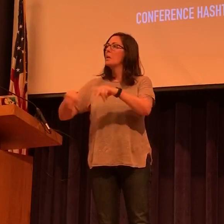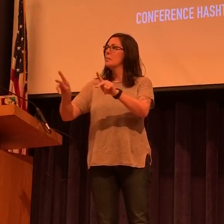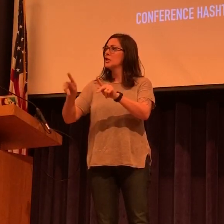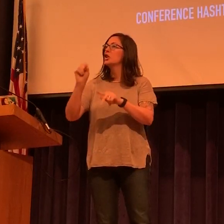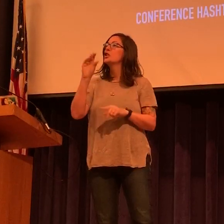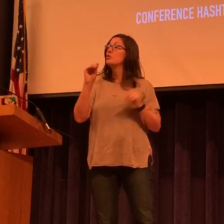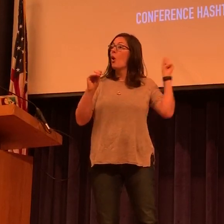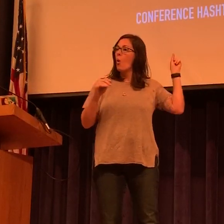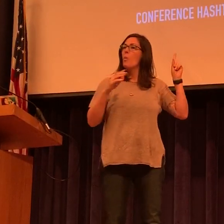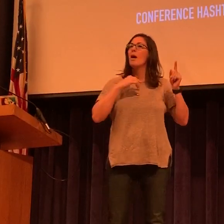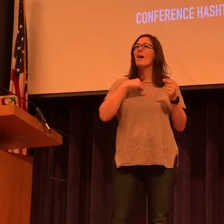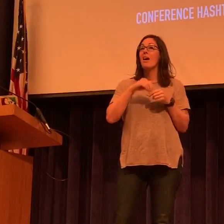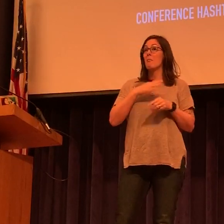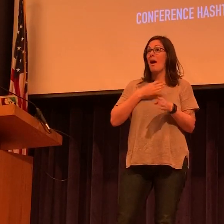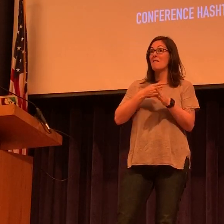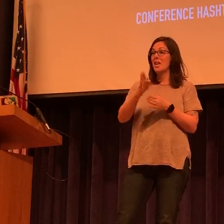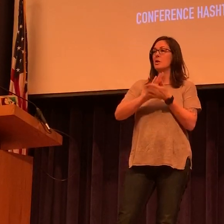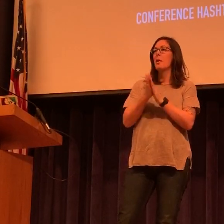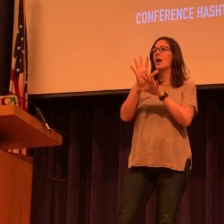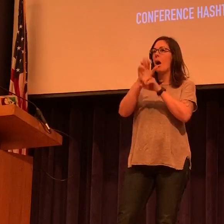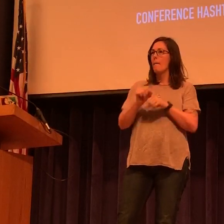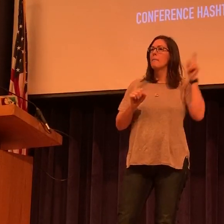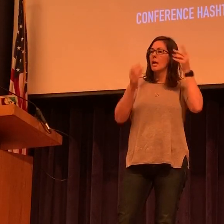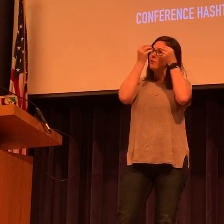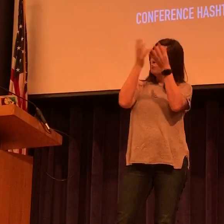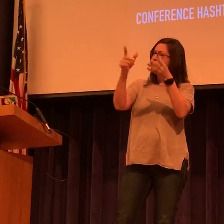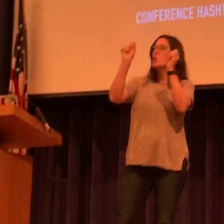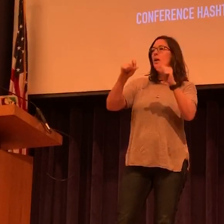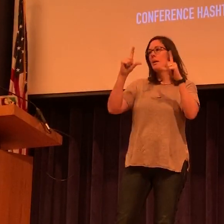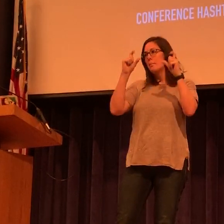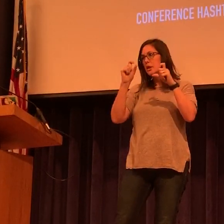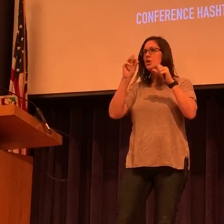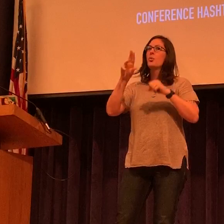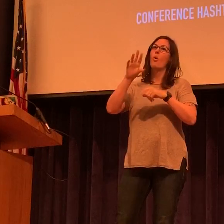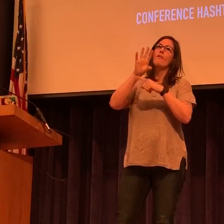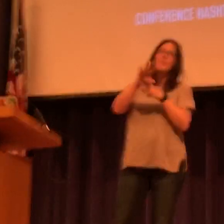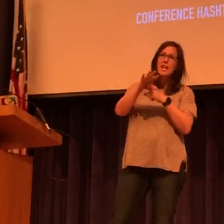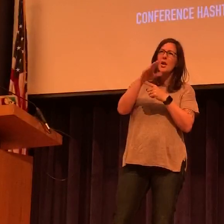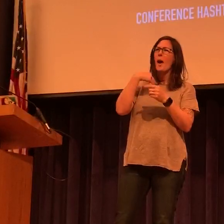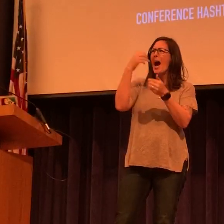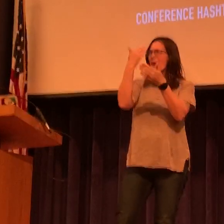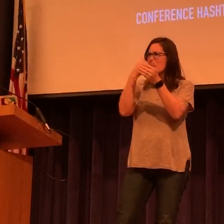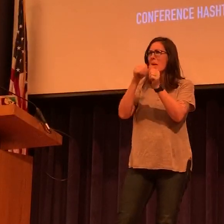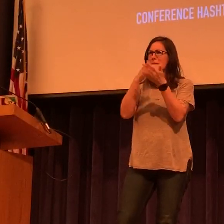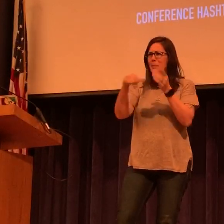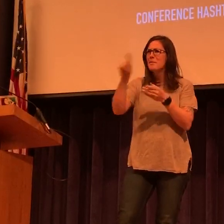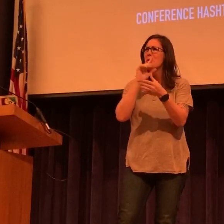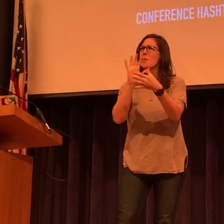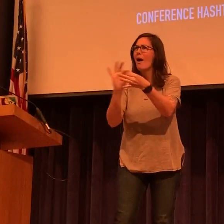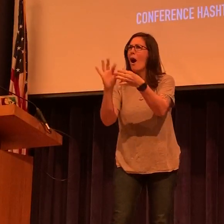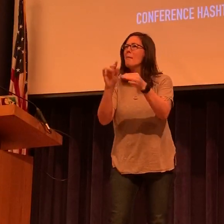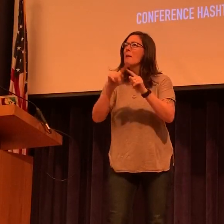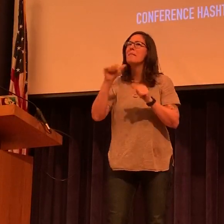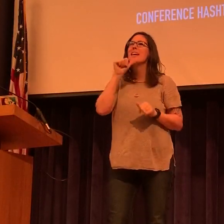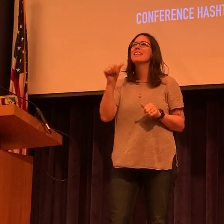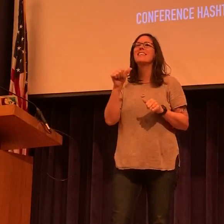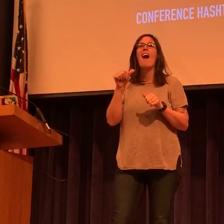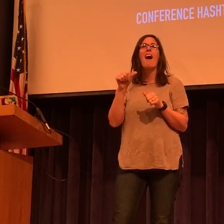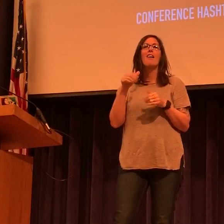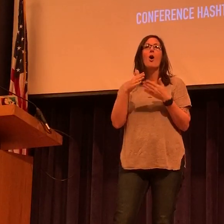informed consent, and you don't always have permission to share their information. So I'm being explicit here about